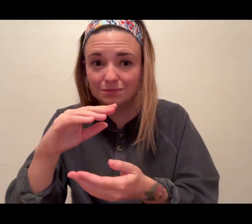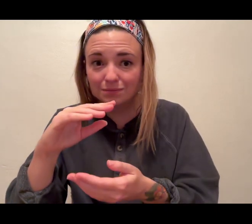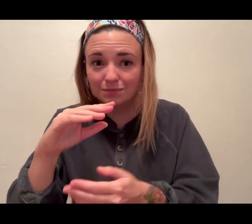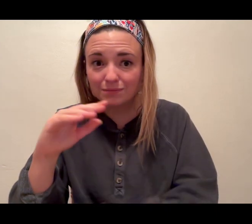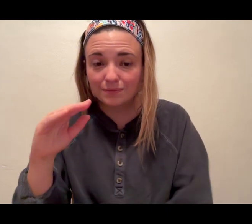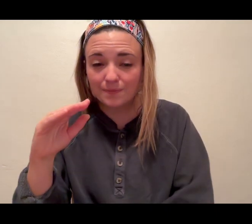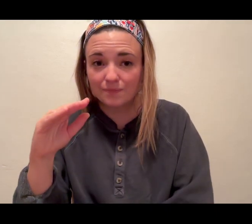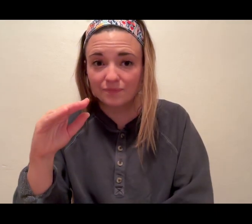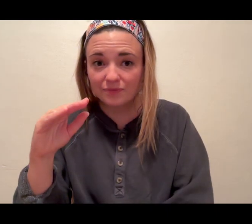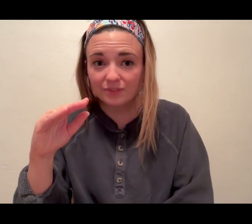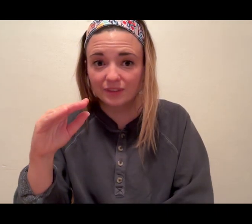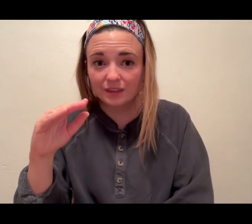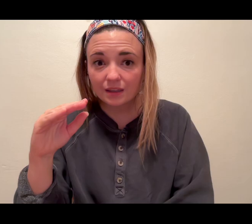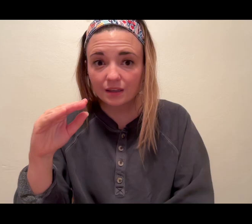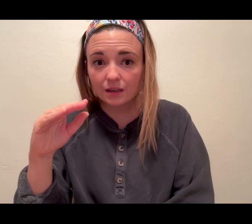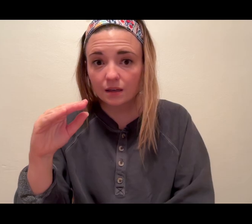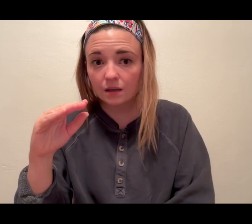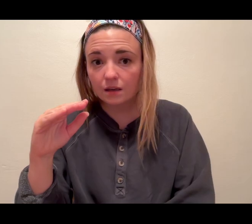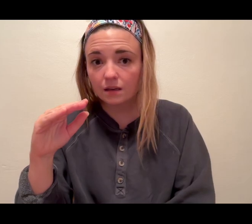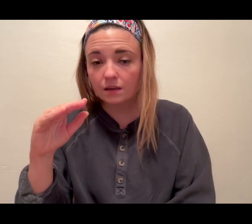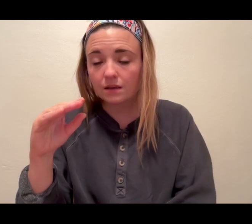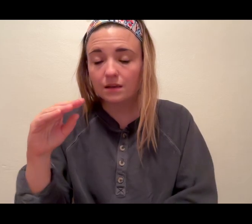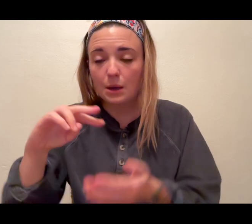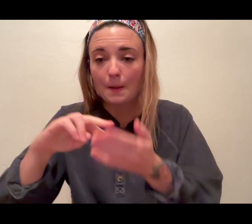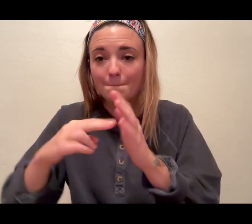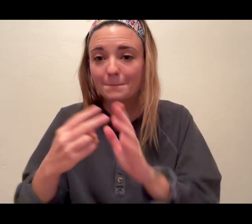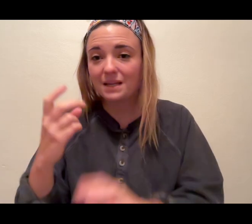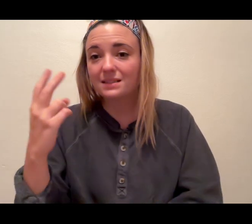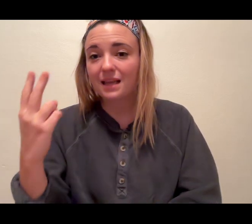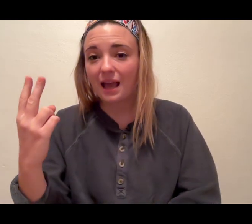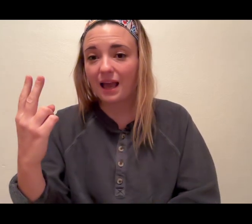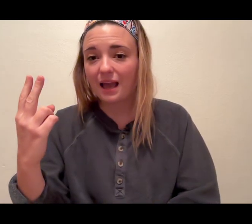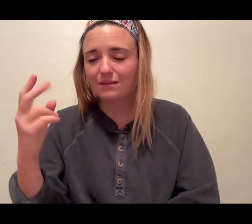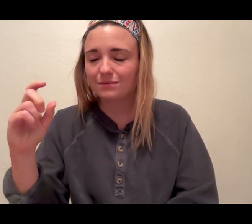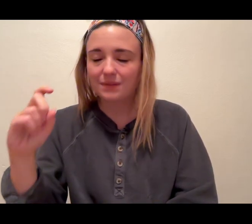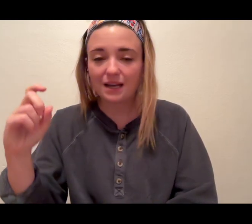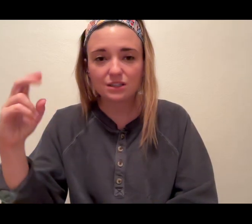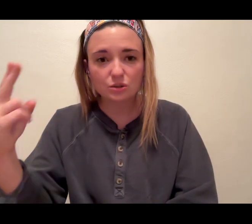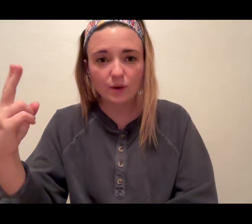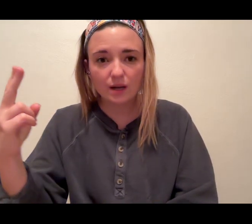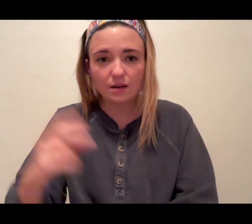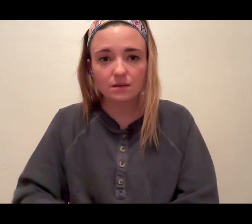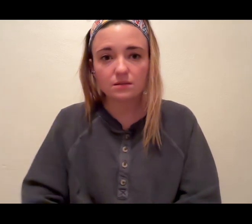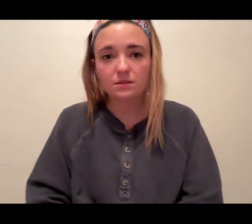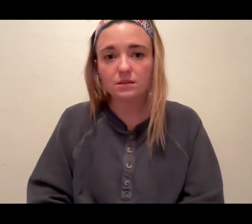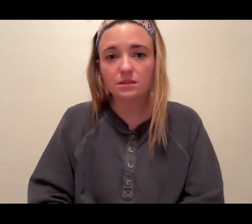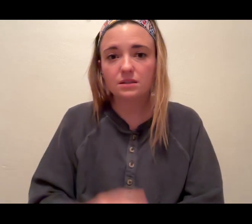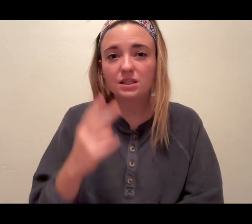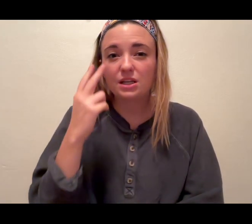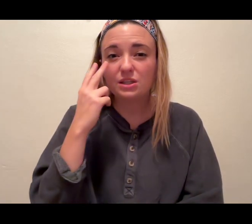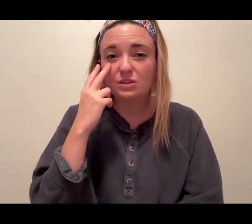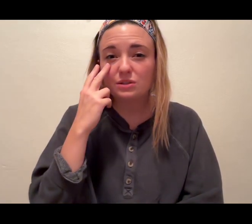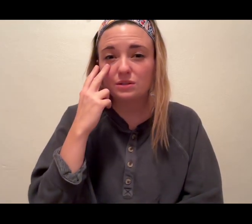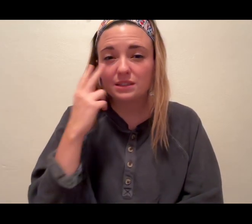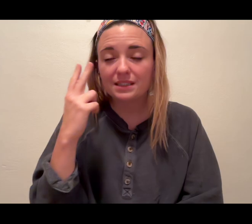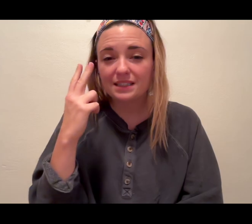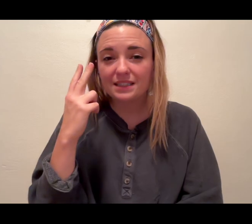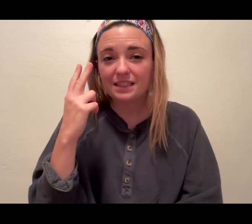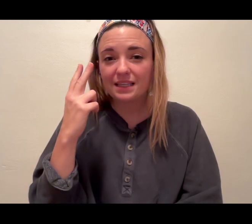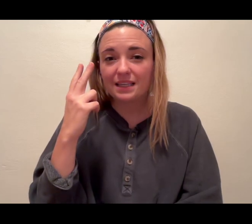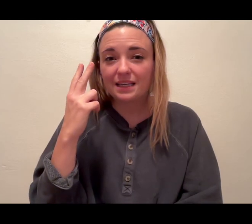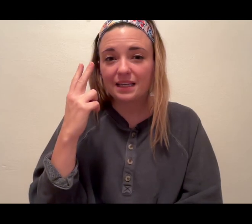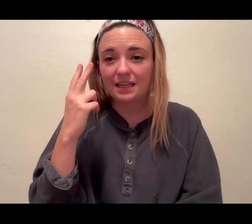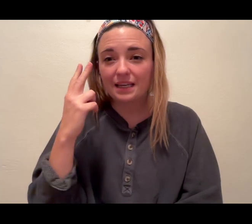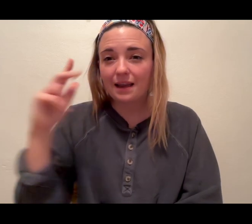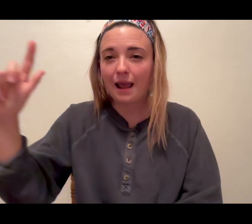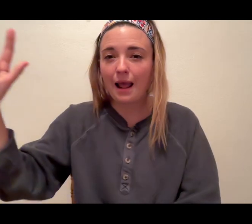not going to look at the next term, and I'm going to go way out to the end and look at 6. And we can get 6 a number of different ways. We go 6 and